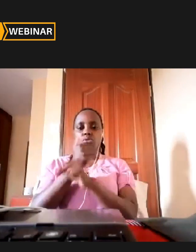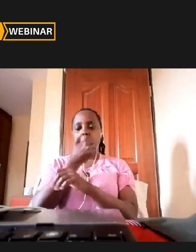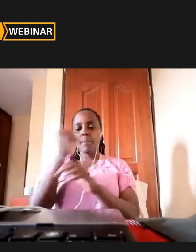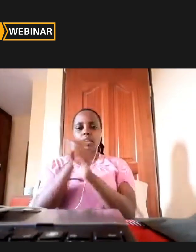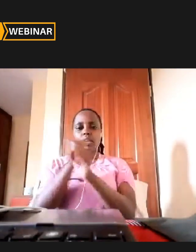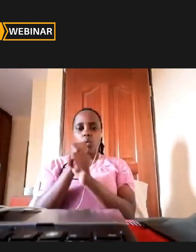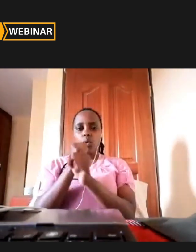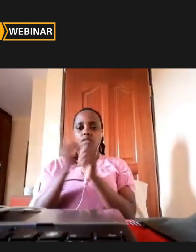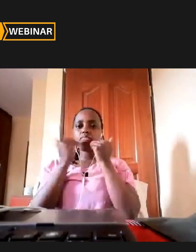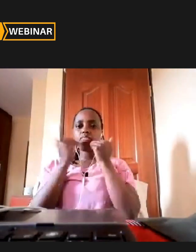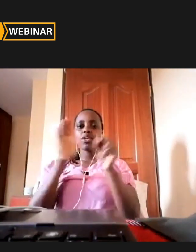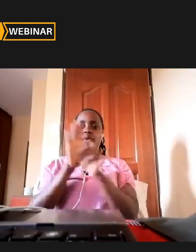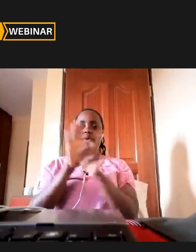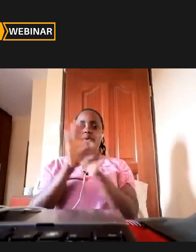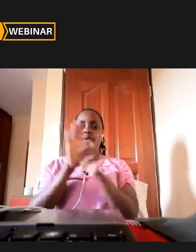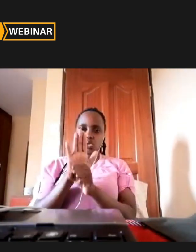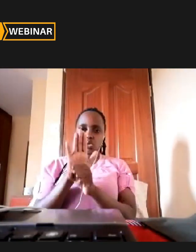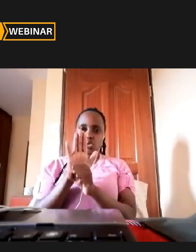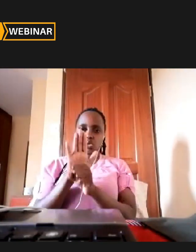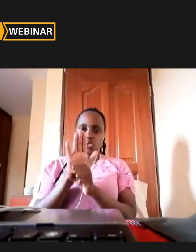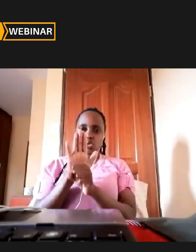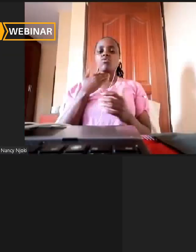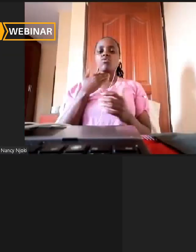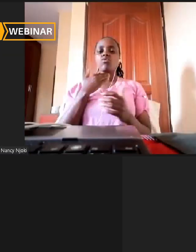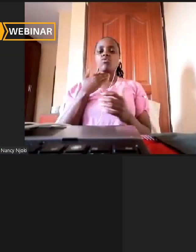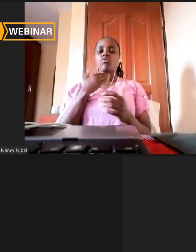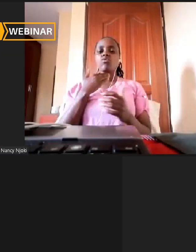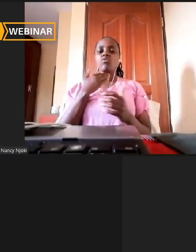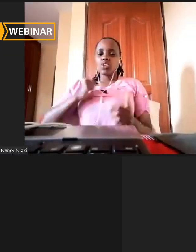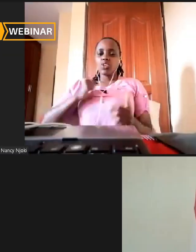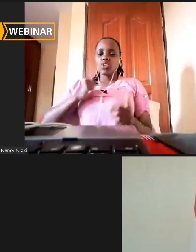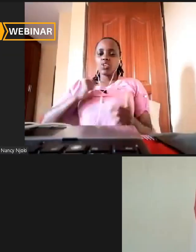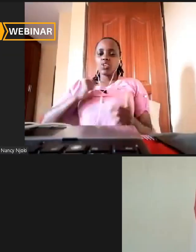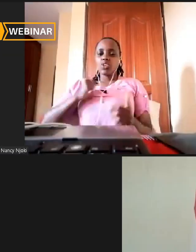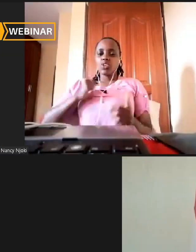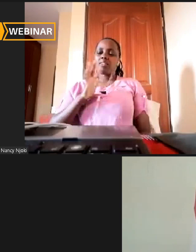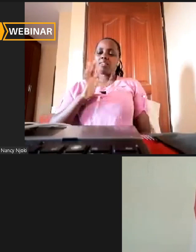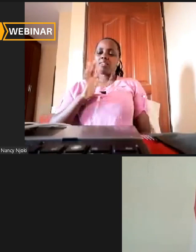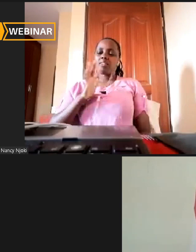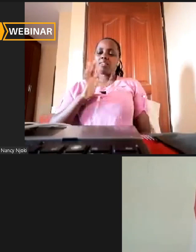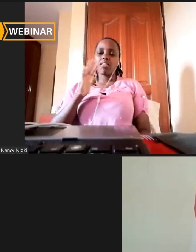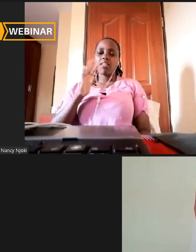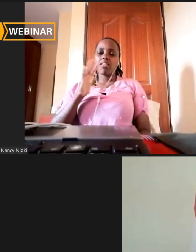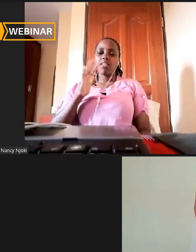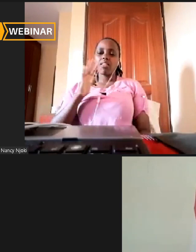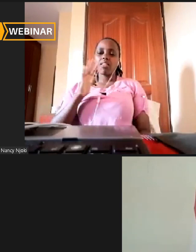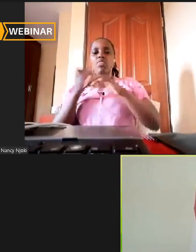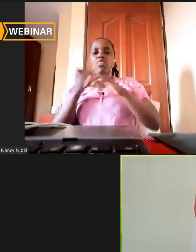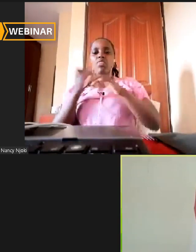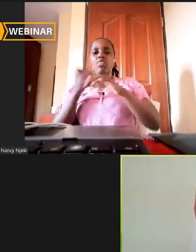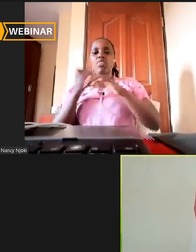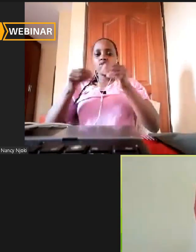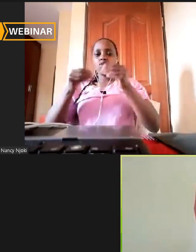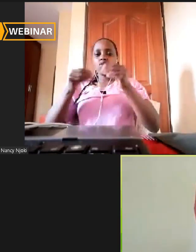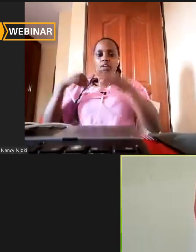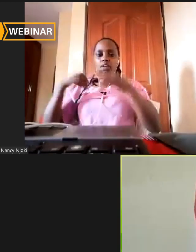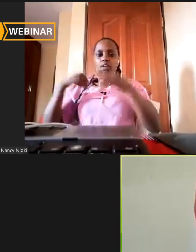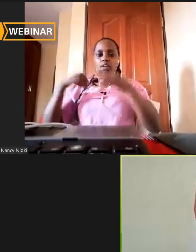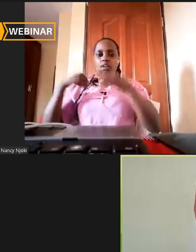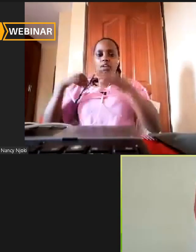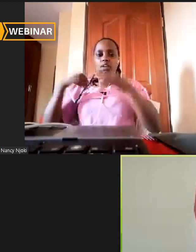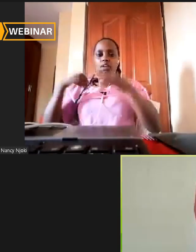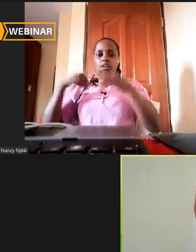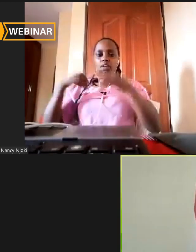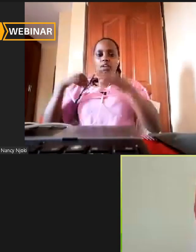I thank you so much. I would say sorry for speaking so much, but I thank you for giving me this chance. Thank you once more. Thank